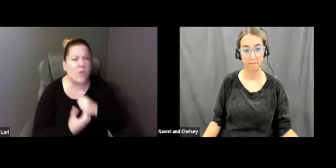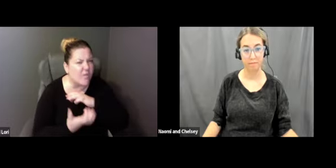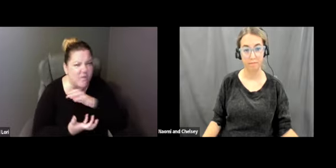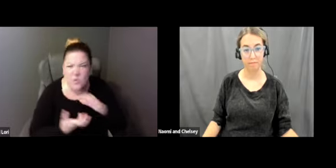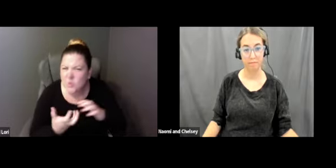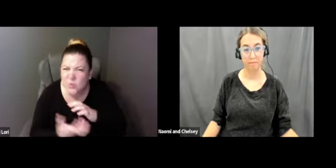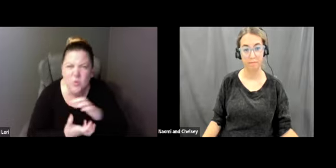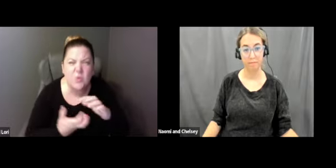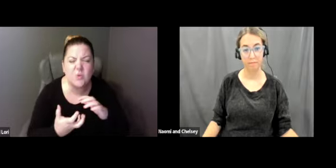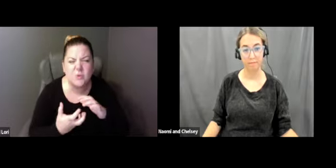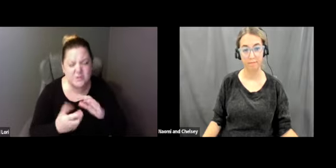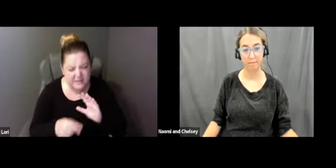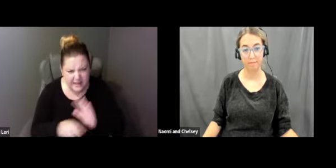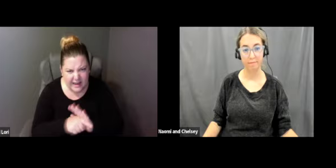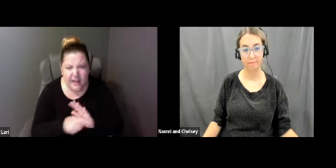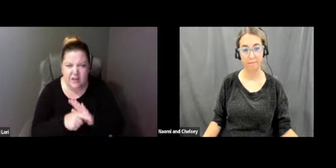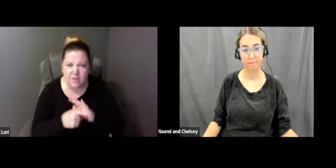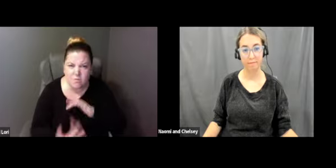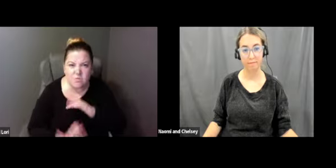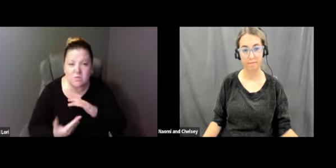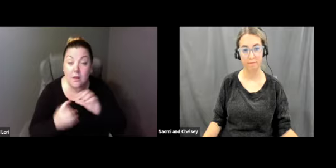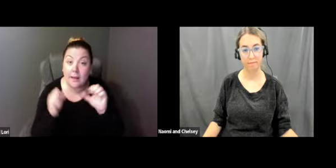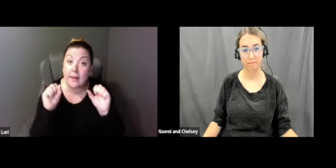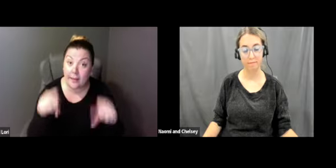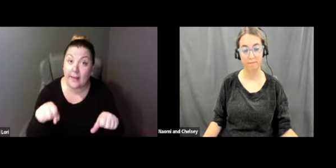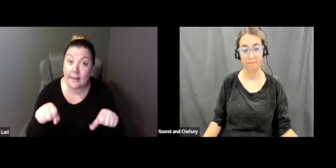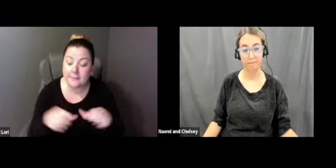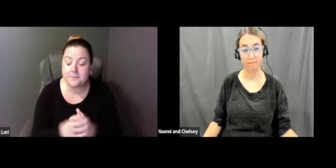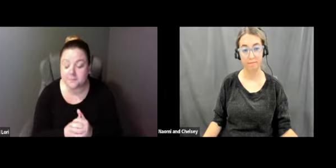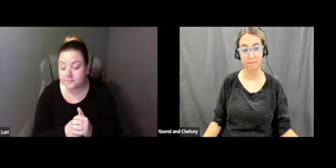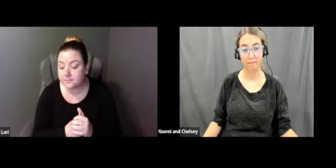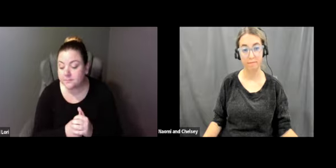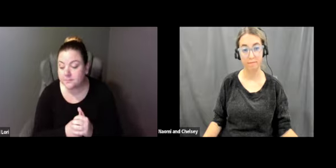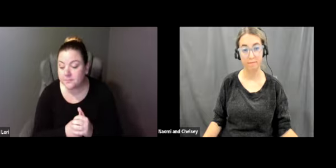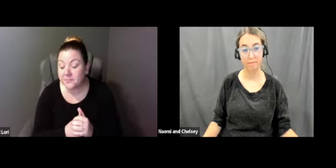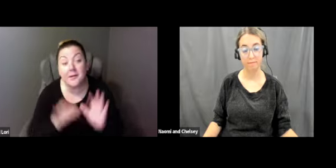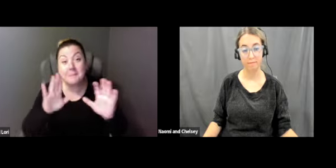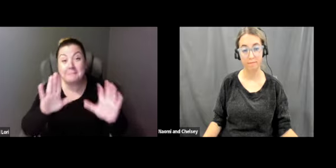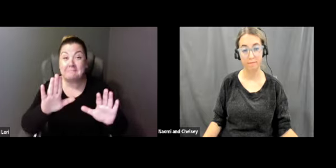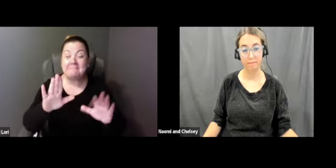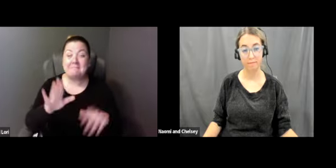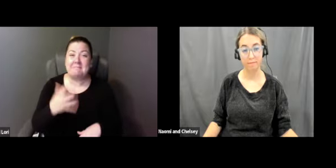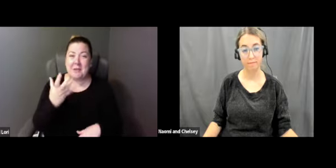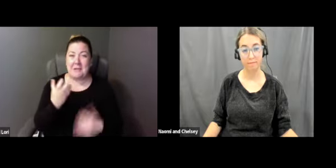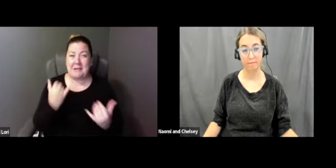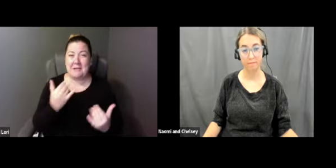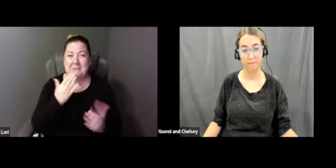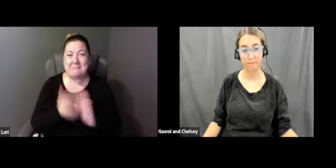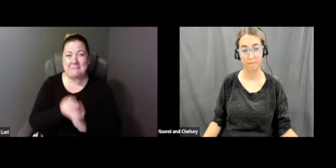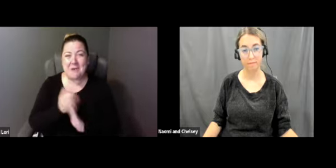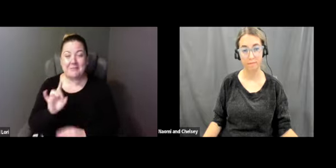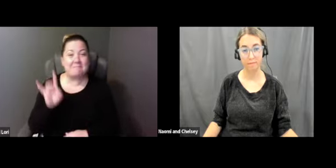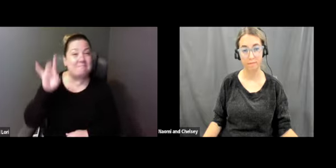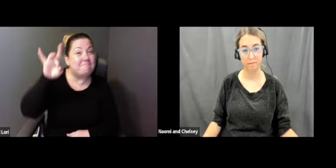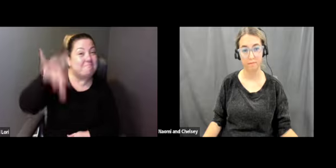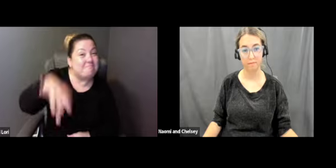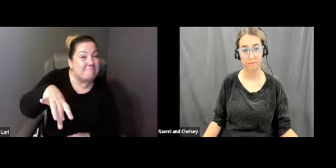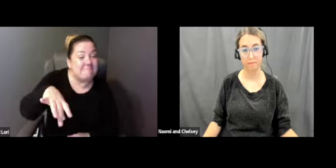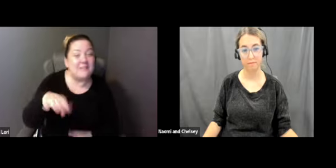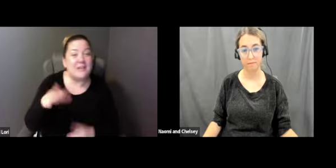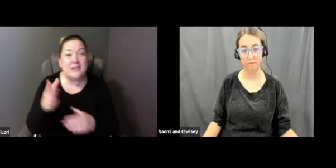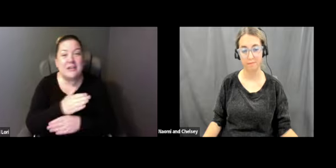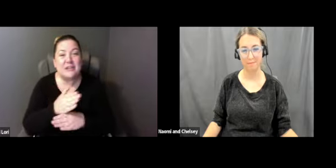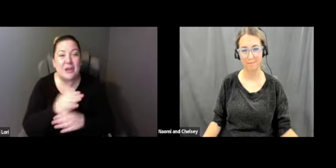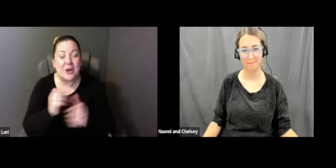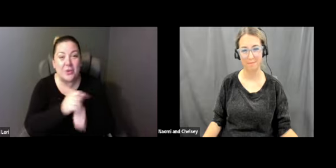like a harmfulness in our field. But there's also why Chelsey and I really would like to add at this time and plug and share in